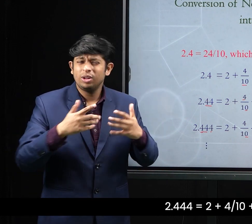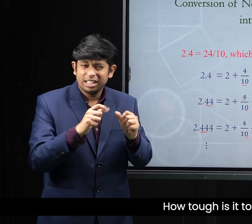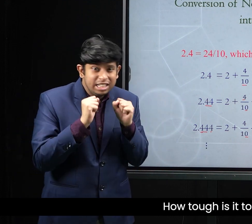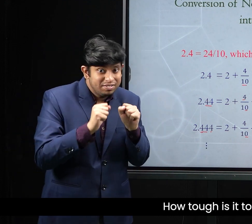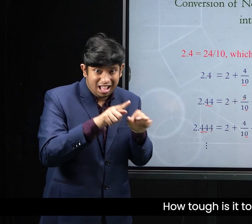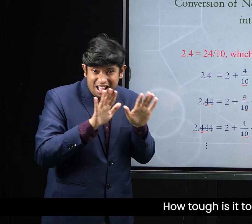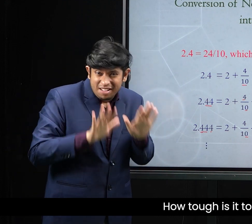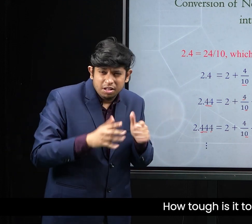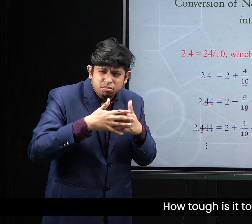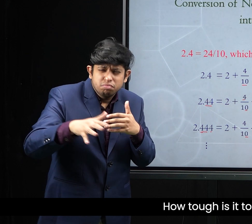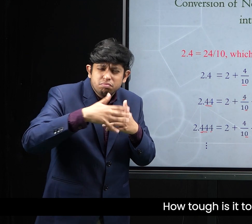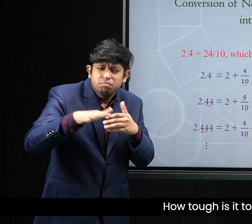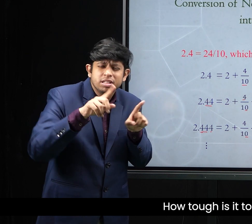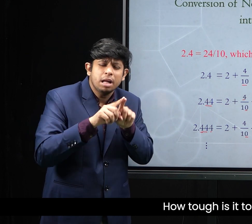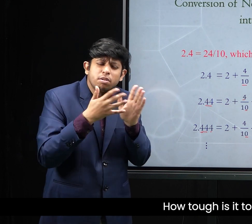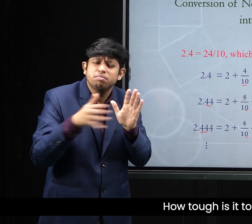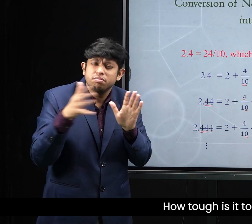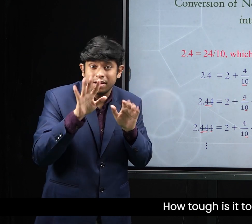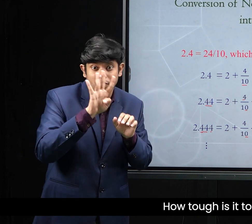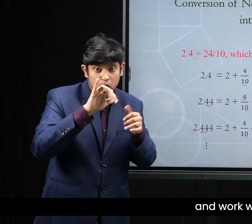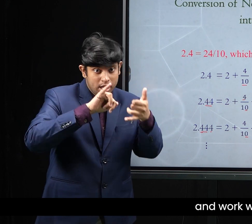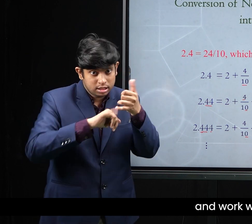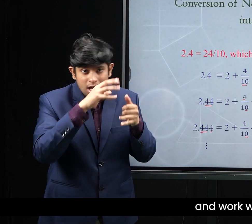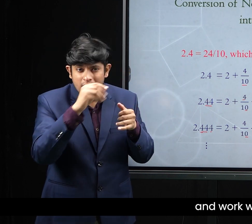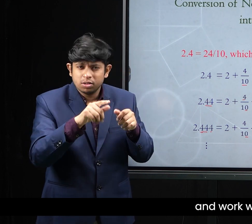How tough is it to have infinite 4s and work with them?